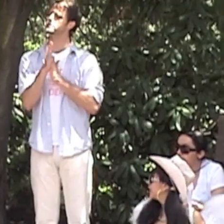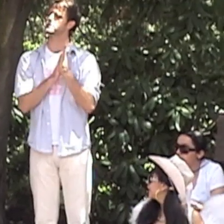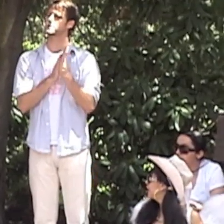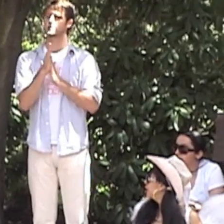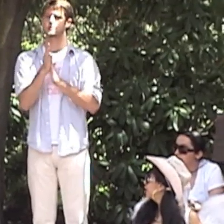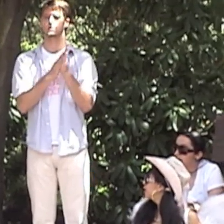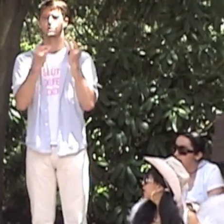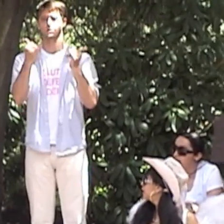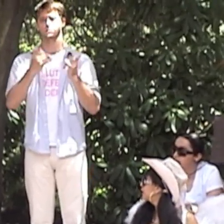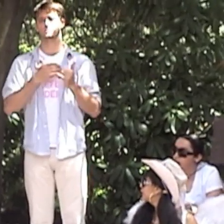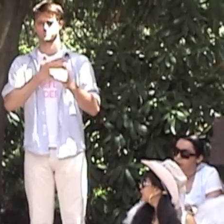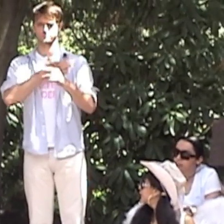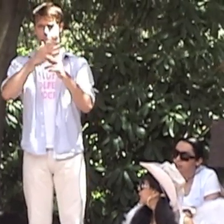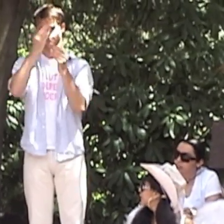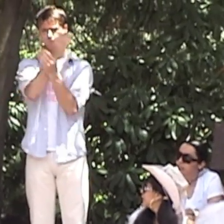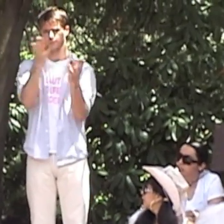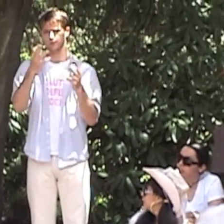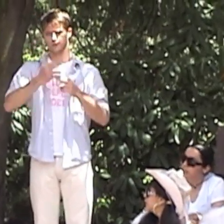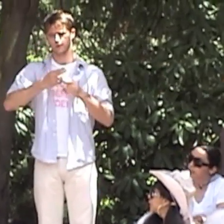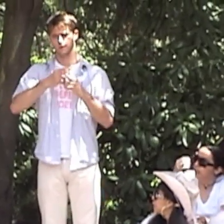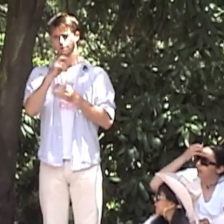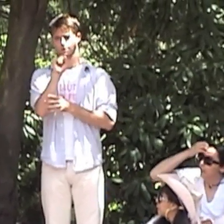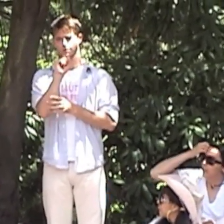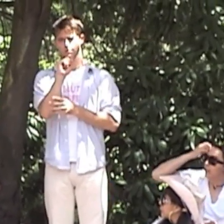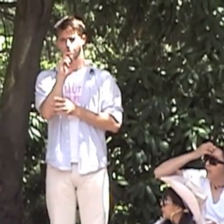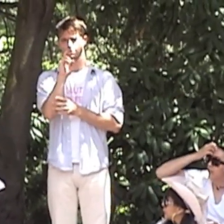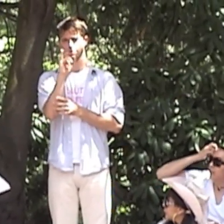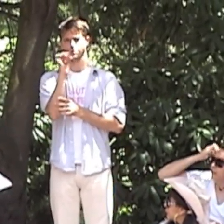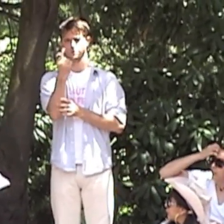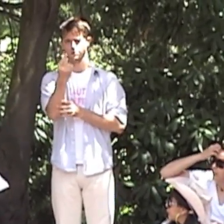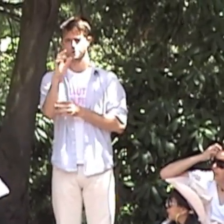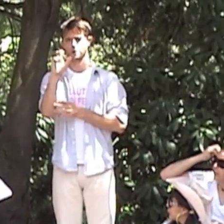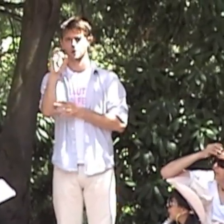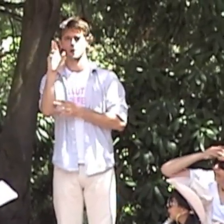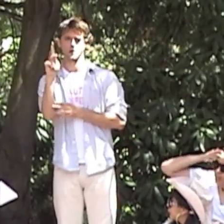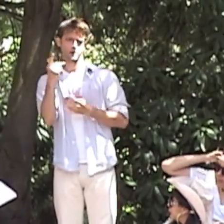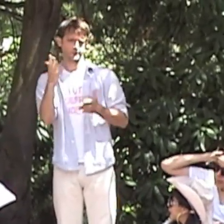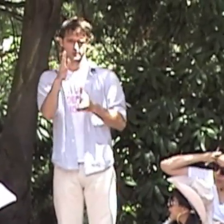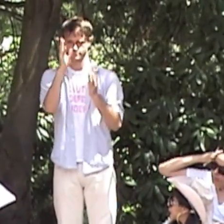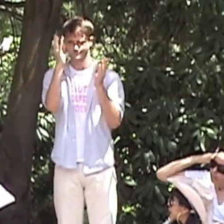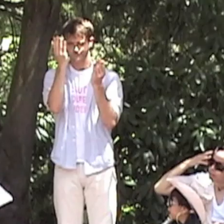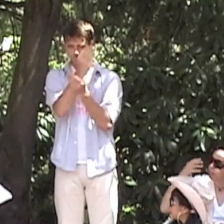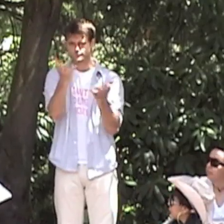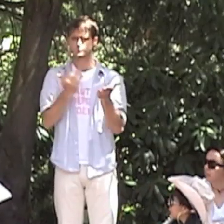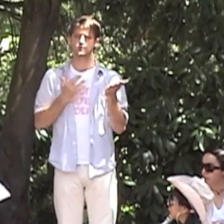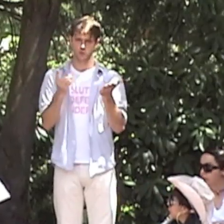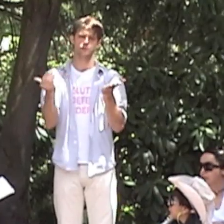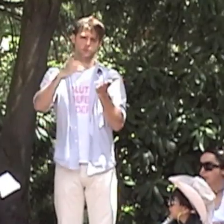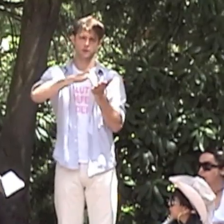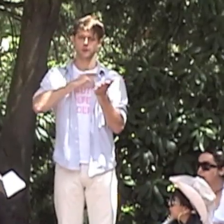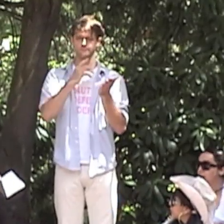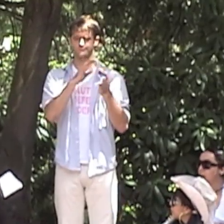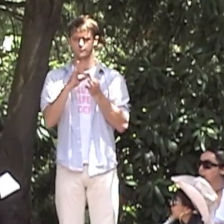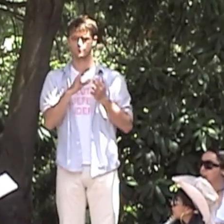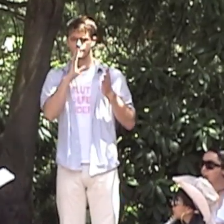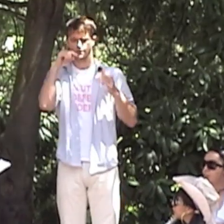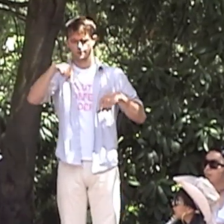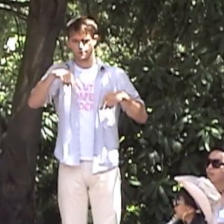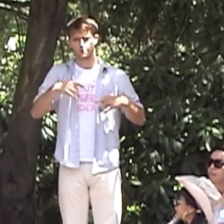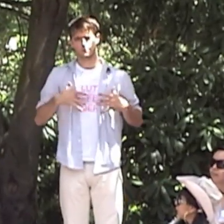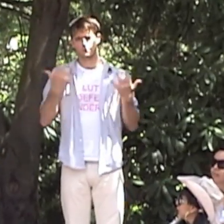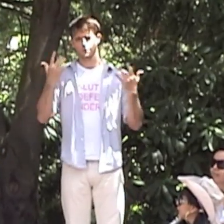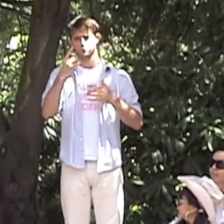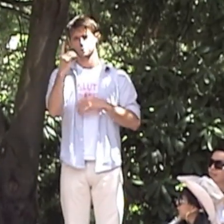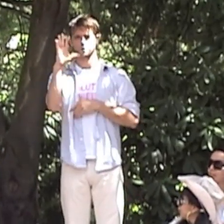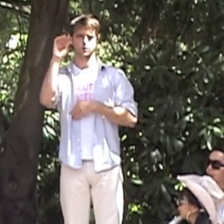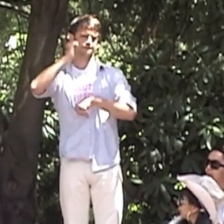I'm going to read. My name is Sterling Clark. I think I already introduced myself, but I'll do it again. My name is Sterling Clark. I'm one of the organizers of this event and one of